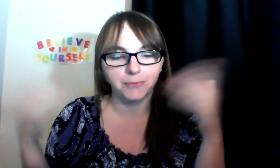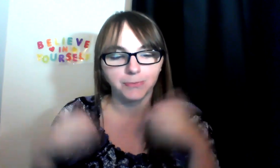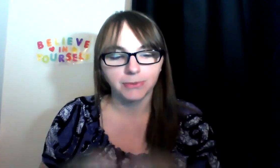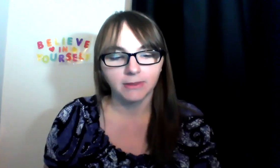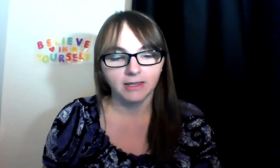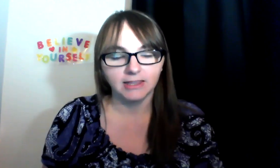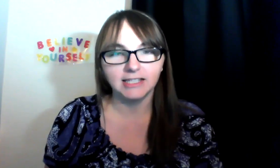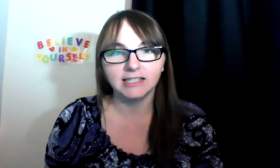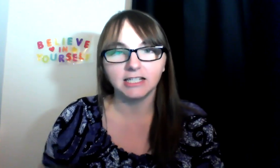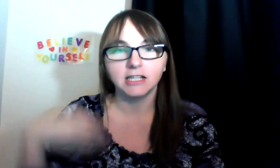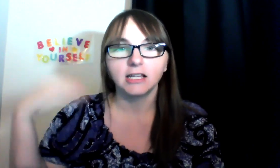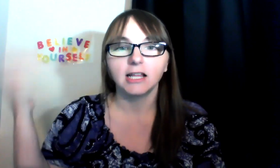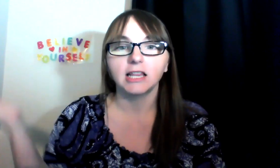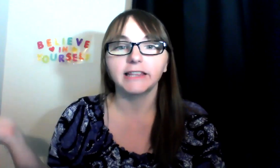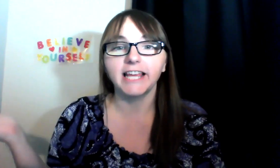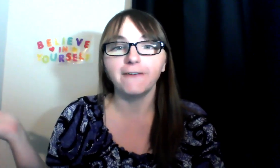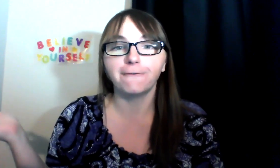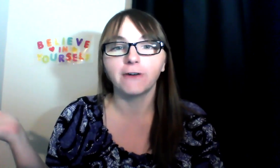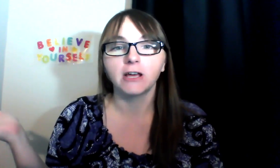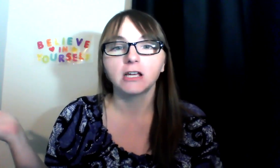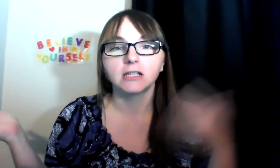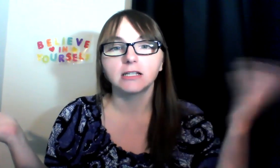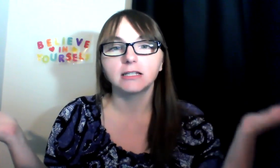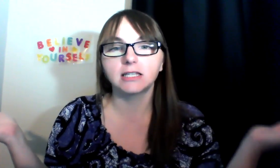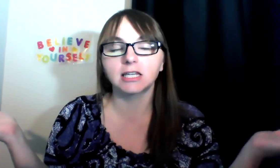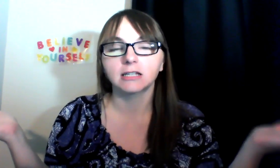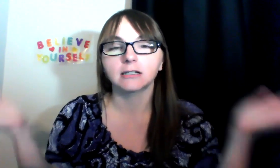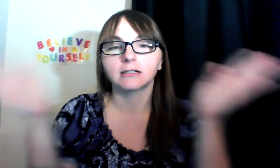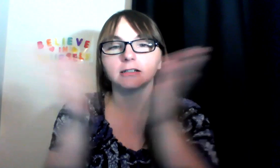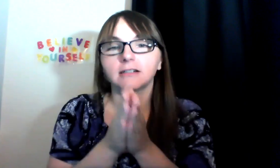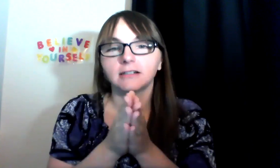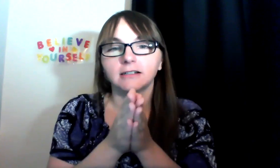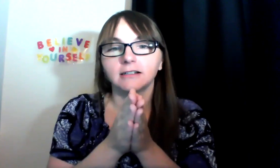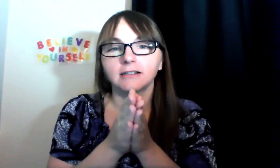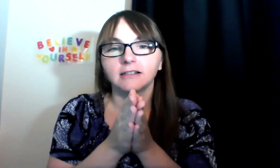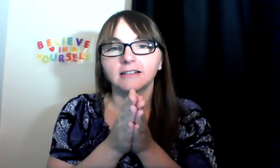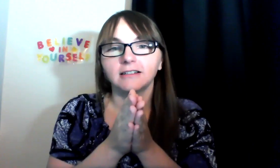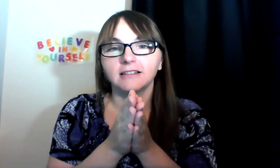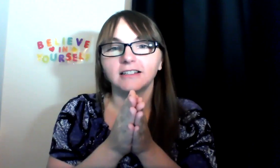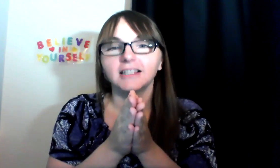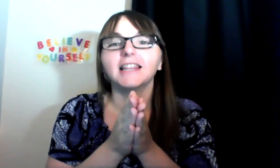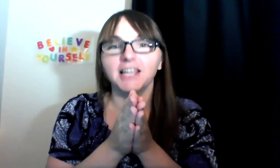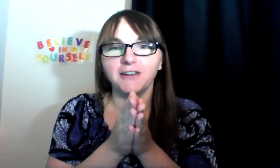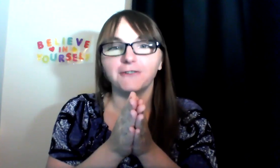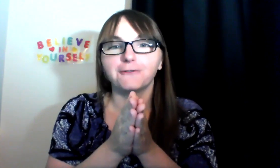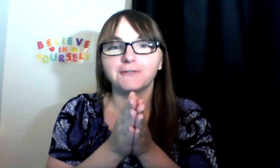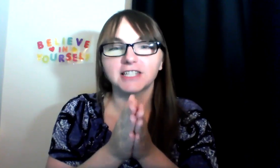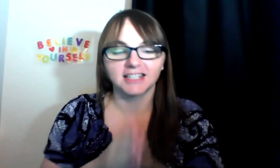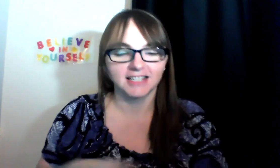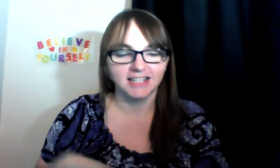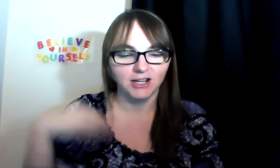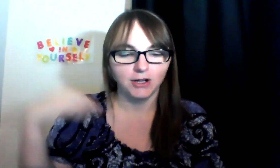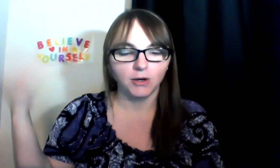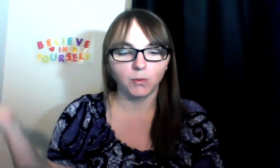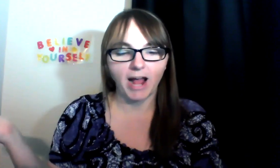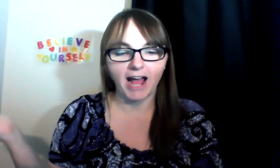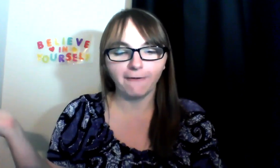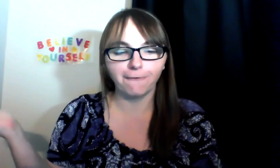Listen. Lift, tk. Lift. Raff,